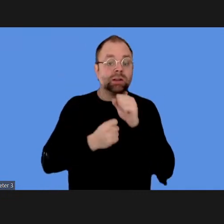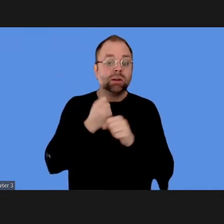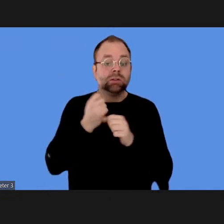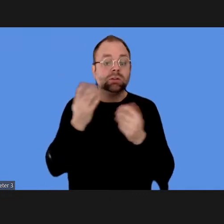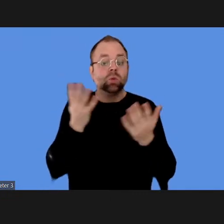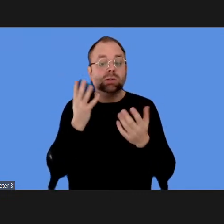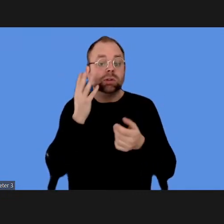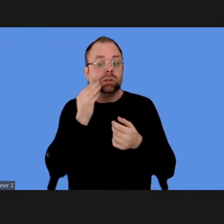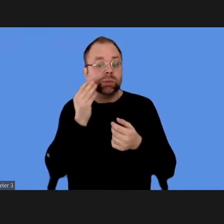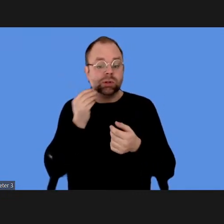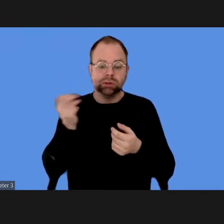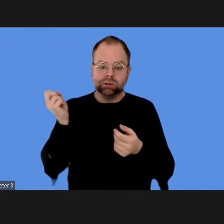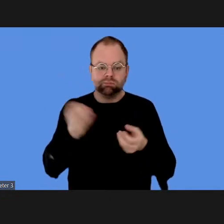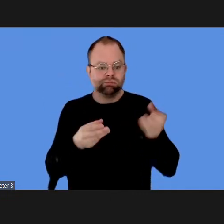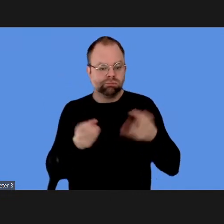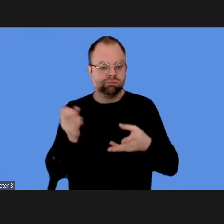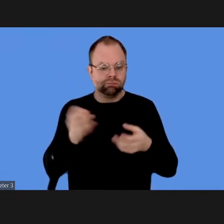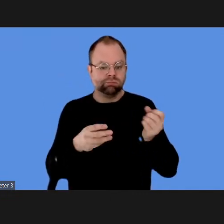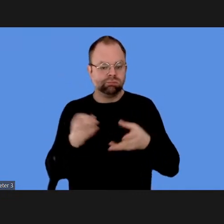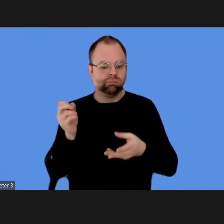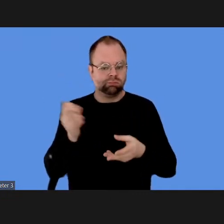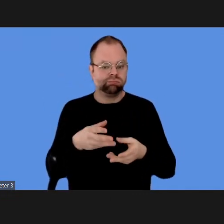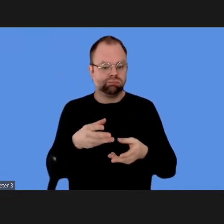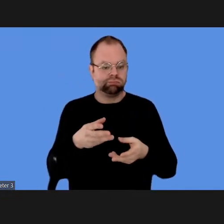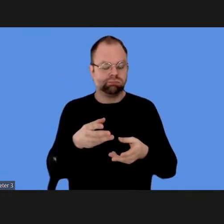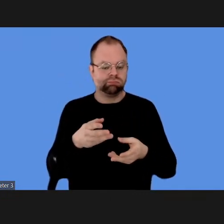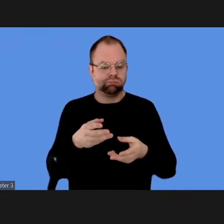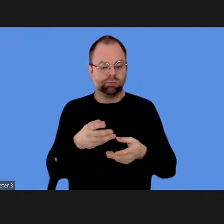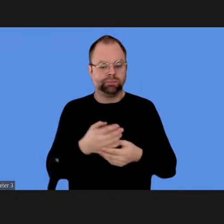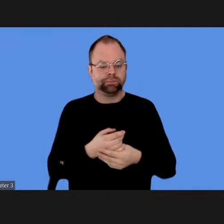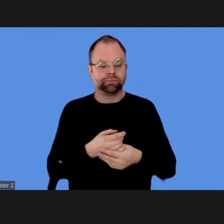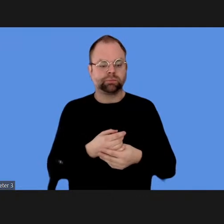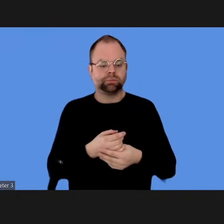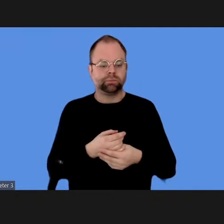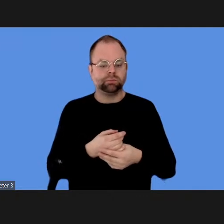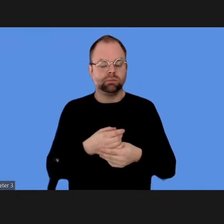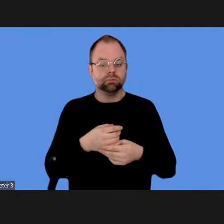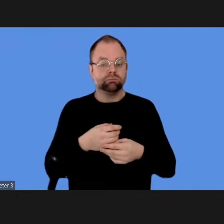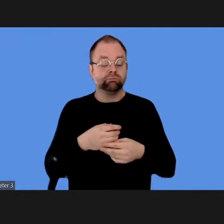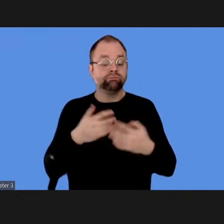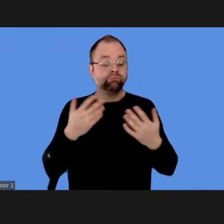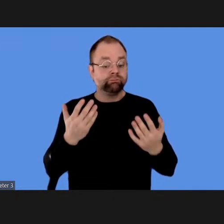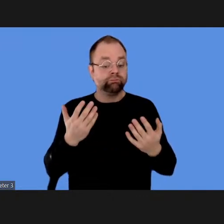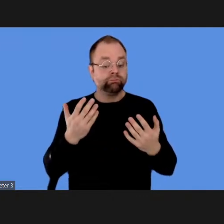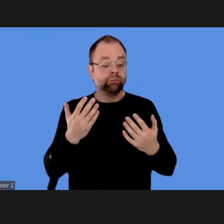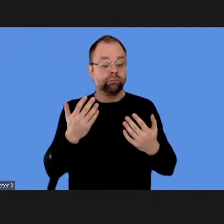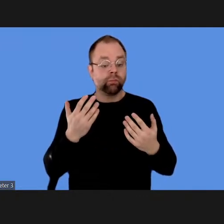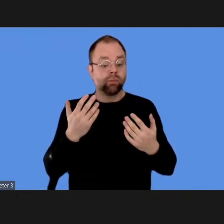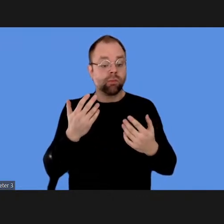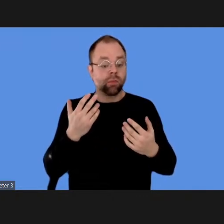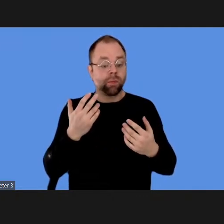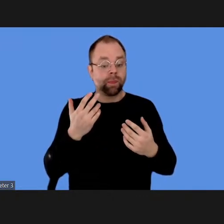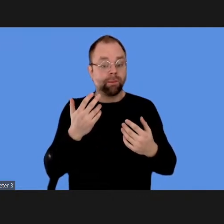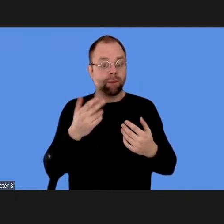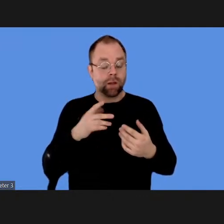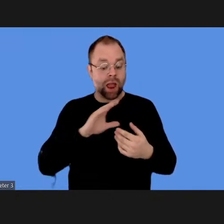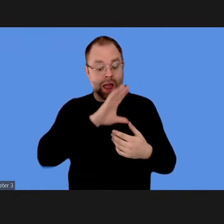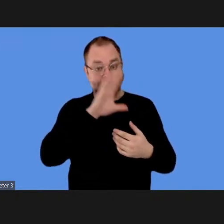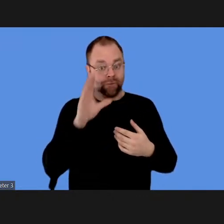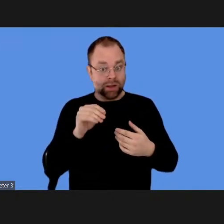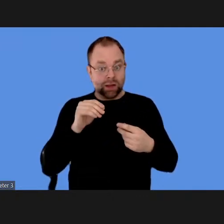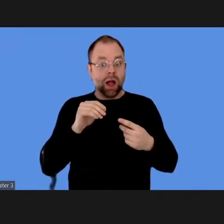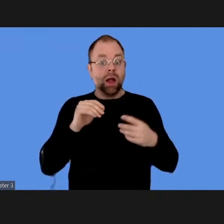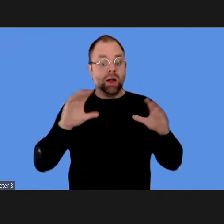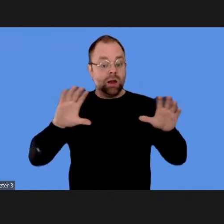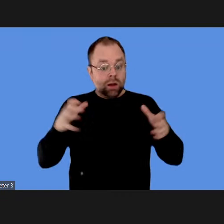collective, voice and idea, how to, tackle all those challenges.